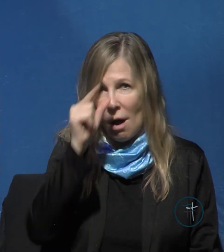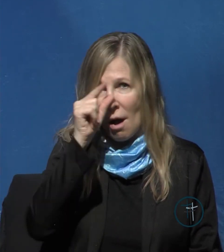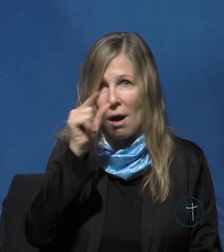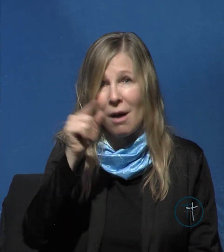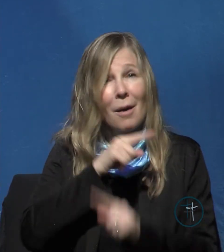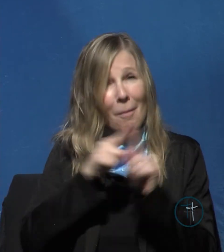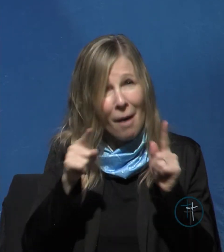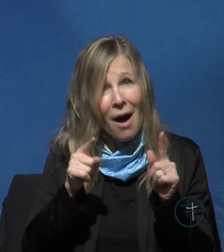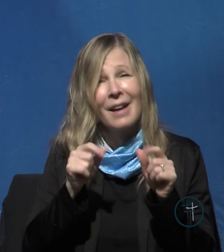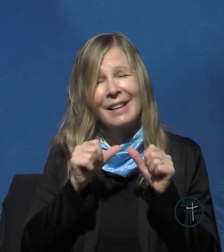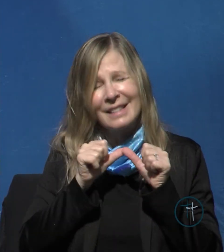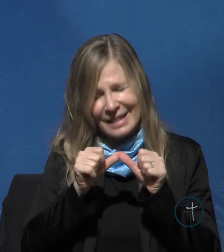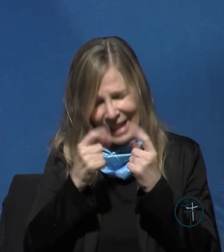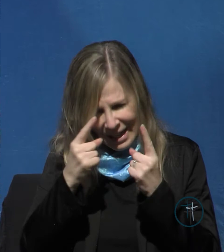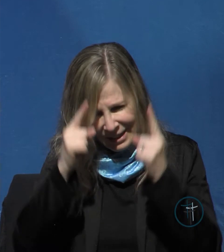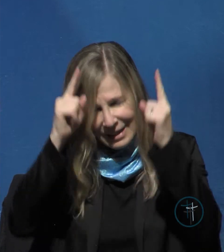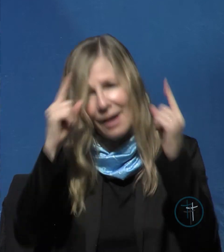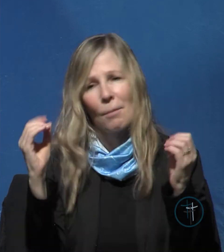more.